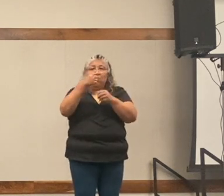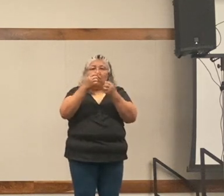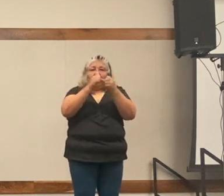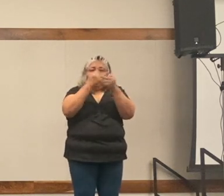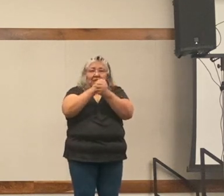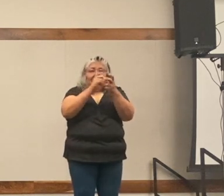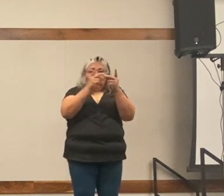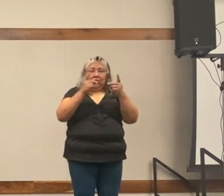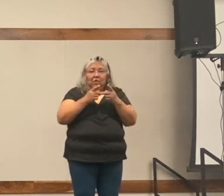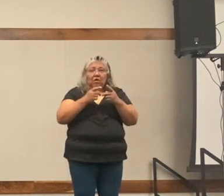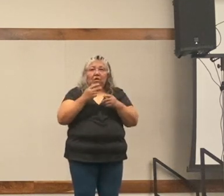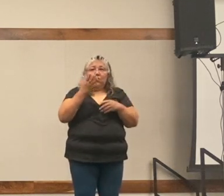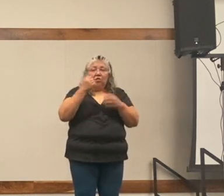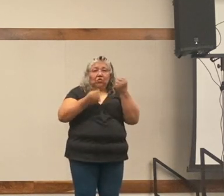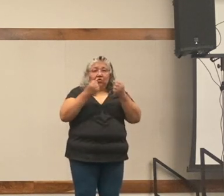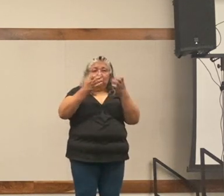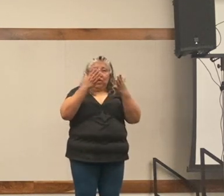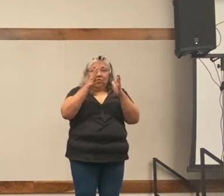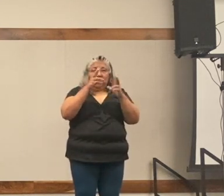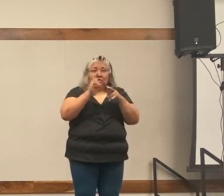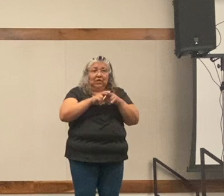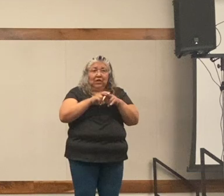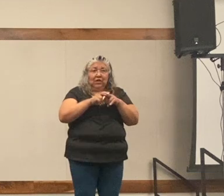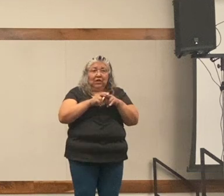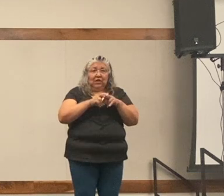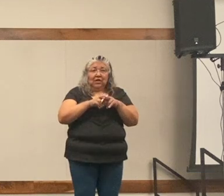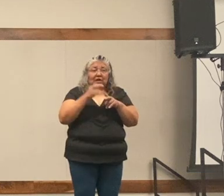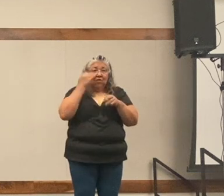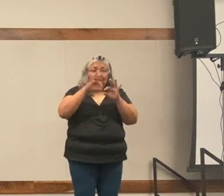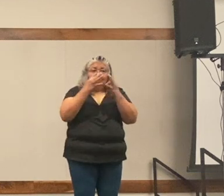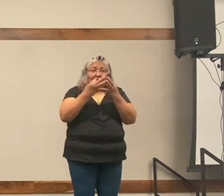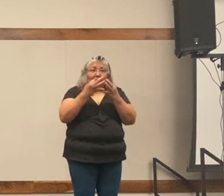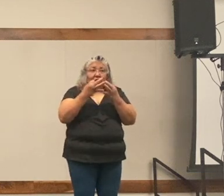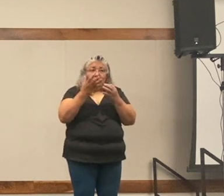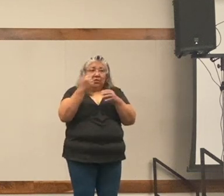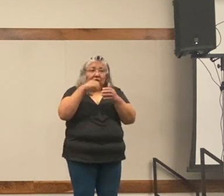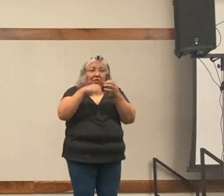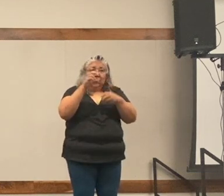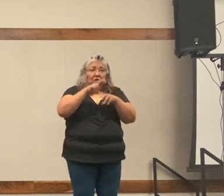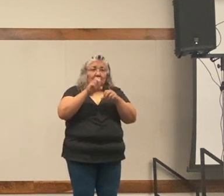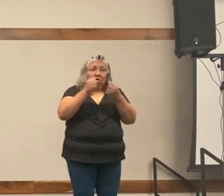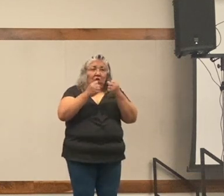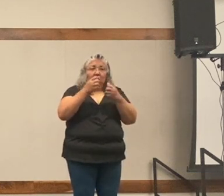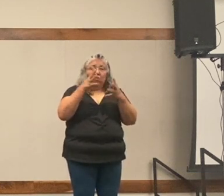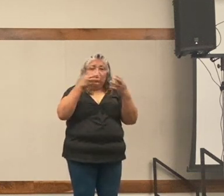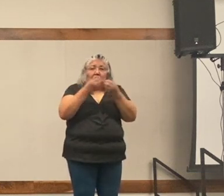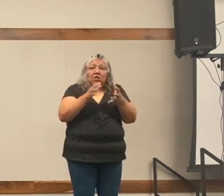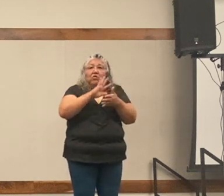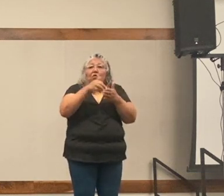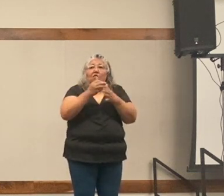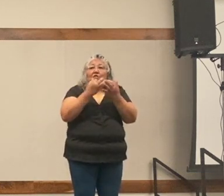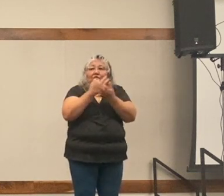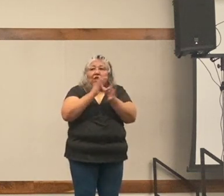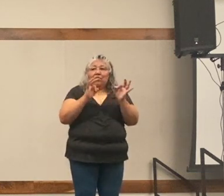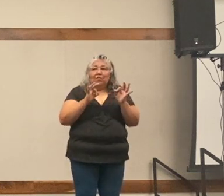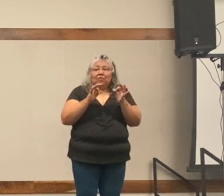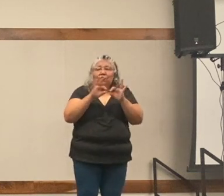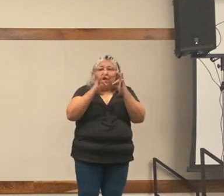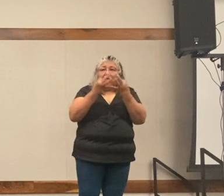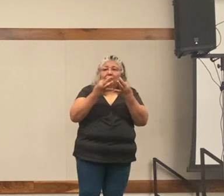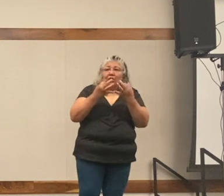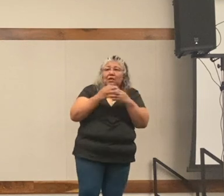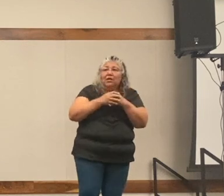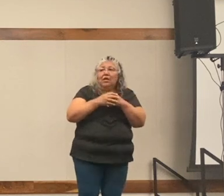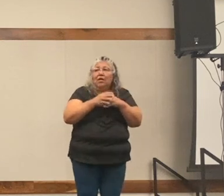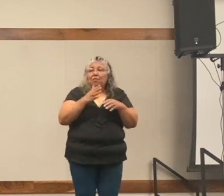spot was the driver's seat. So if his family was in the car, my brother would have lost his entire family. I saved safe spot, but my